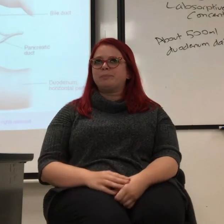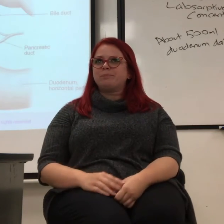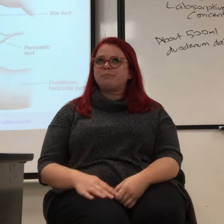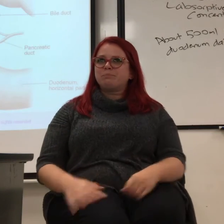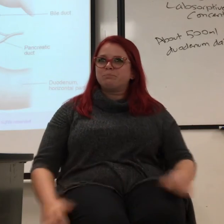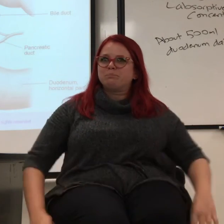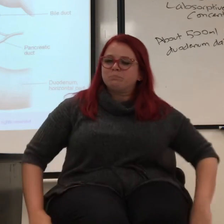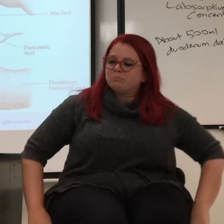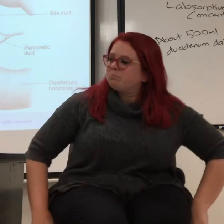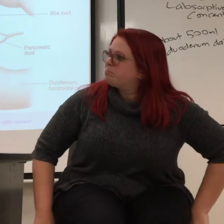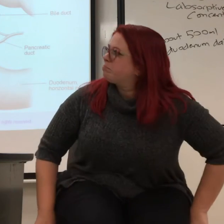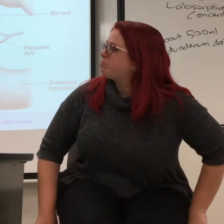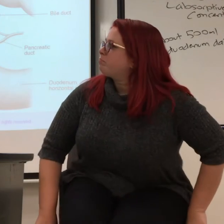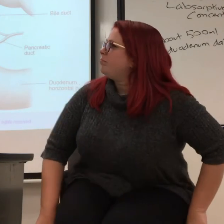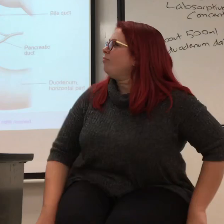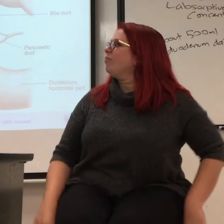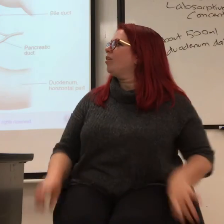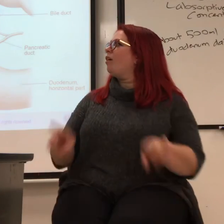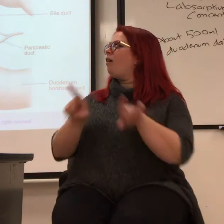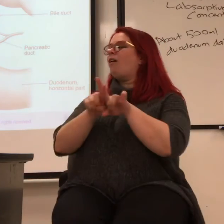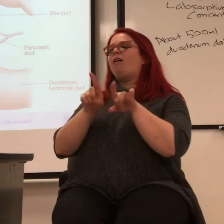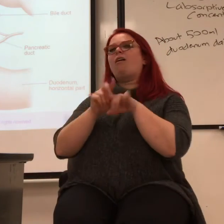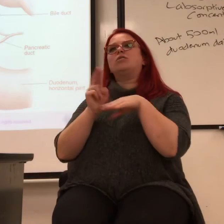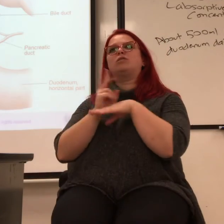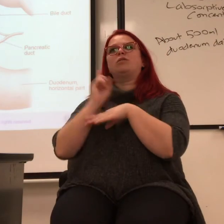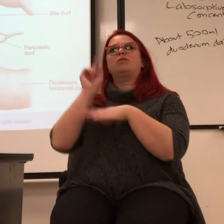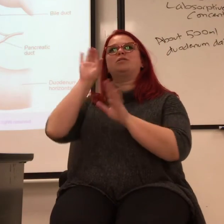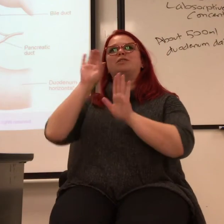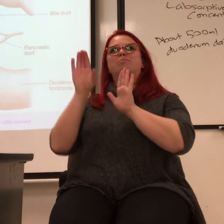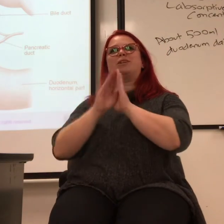Okay, oh, I also use this picture to teach the duct system.